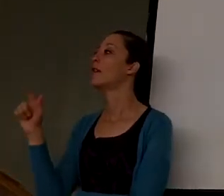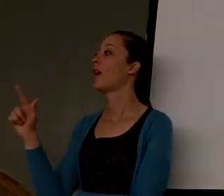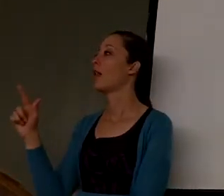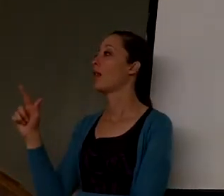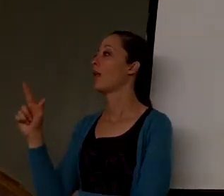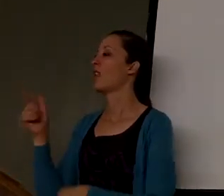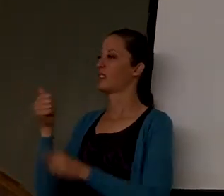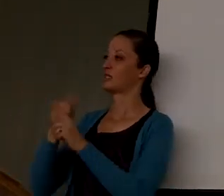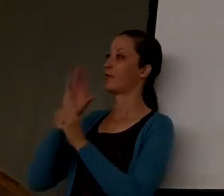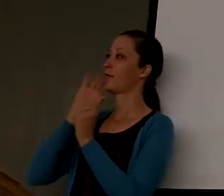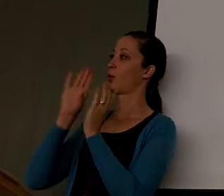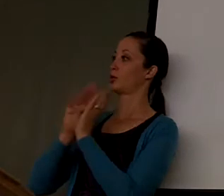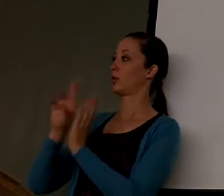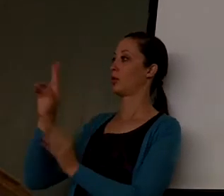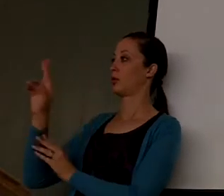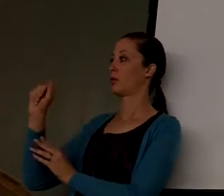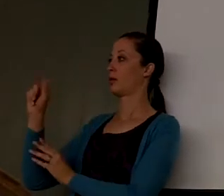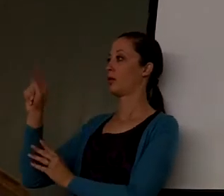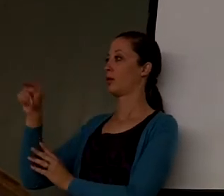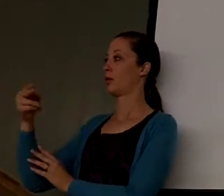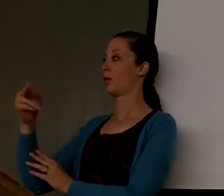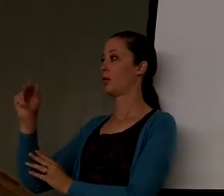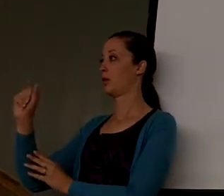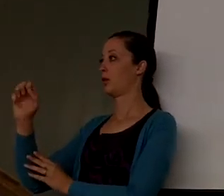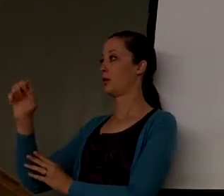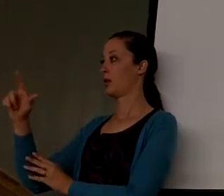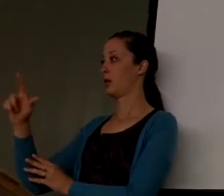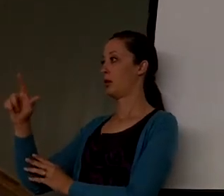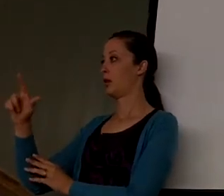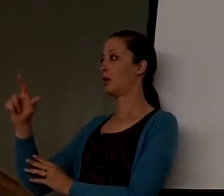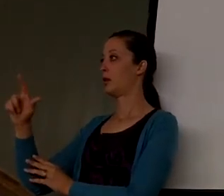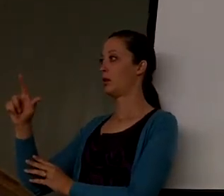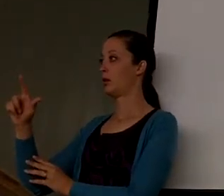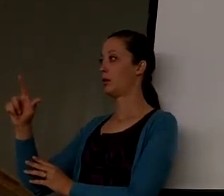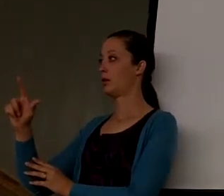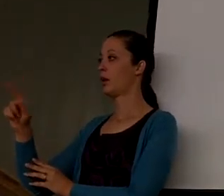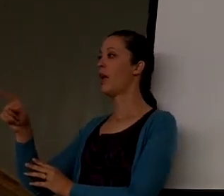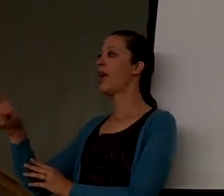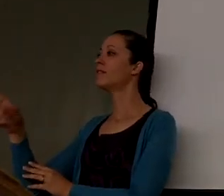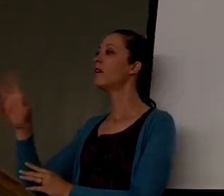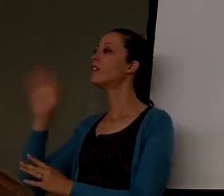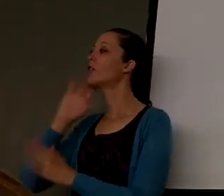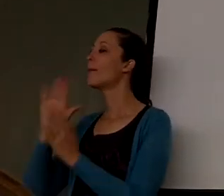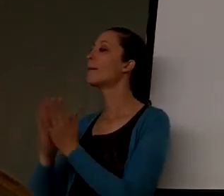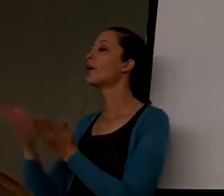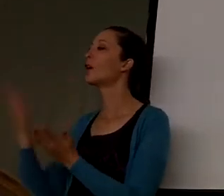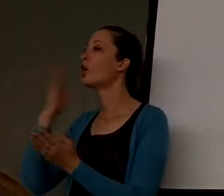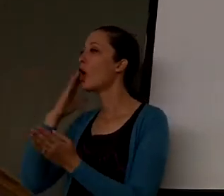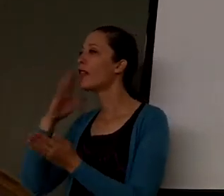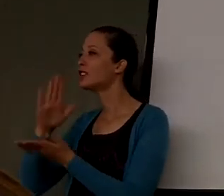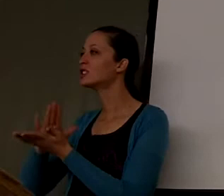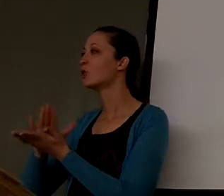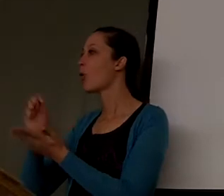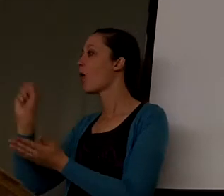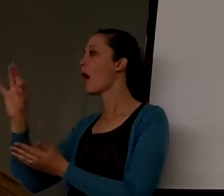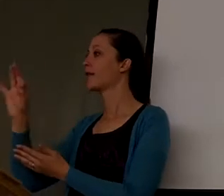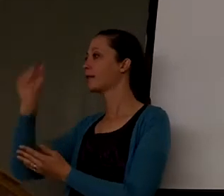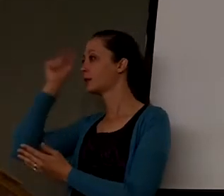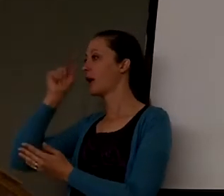Remember, if you look in the picture in your book of the School of Athens, that's him, except he's